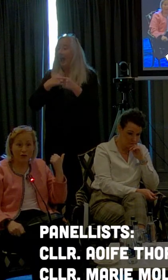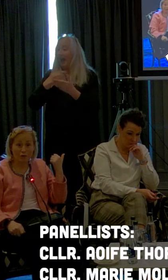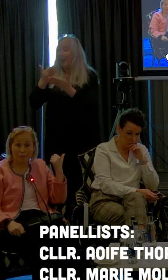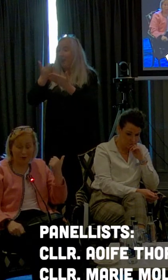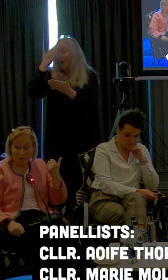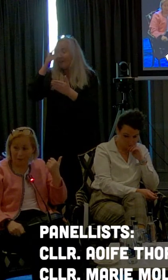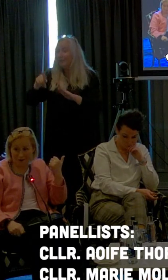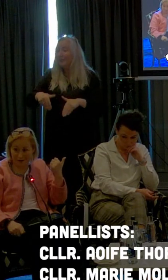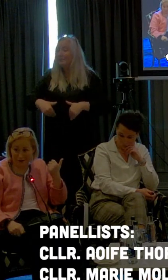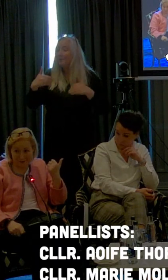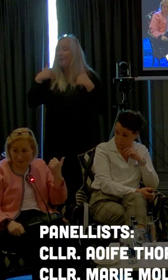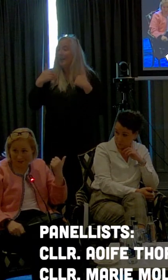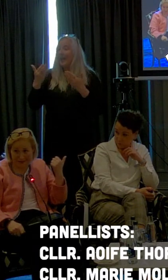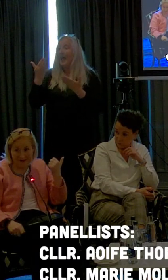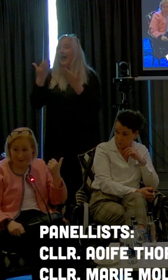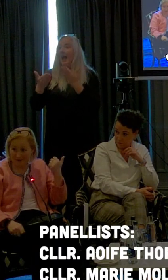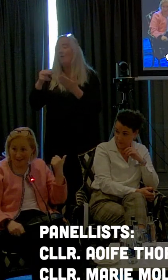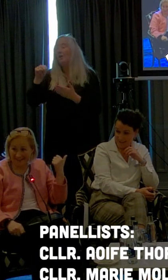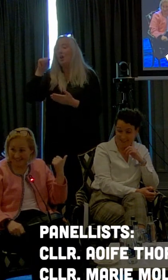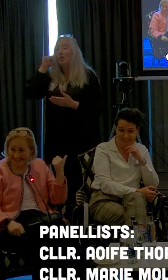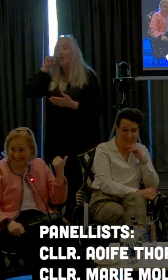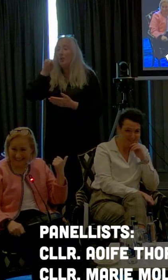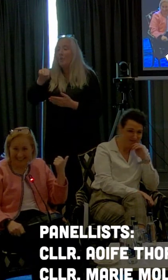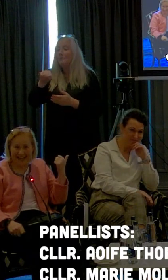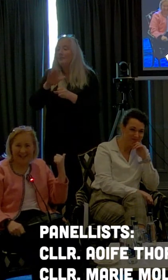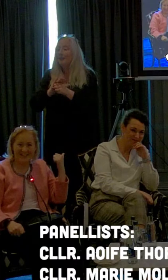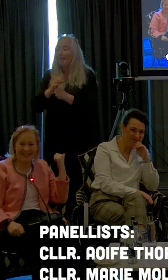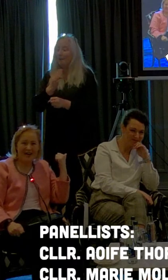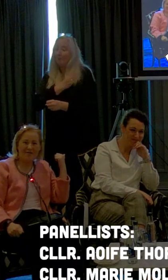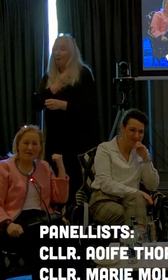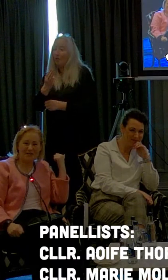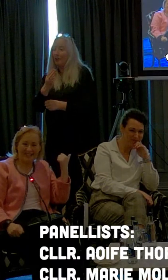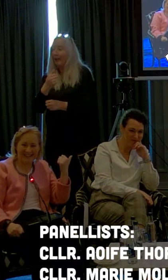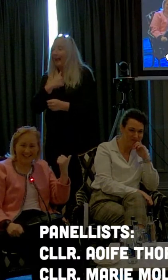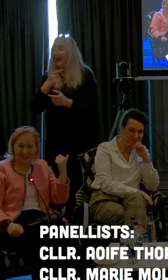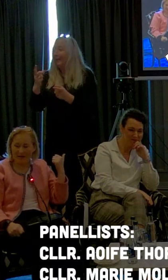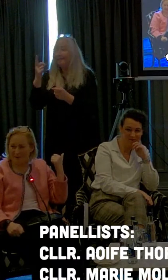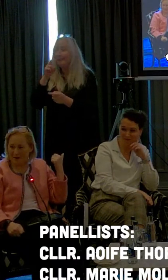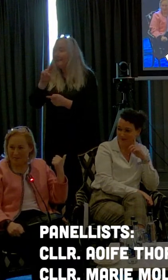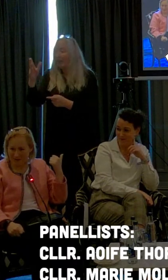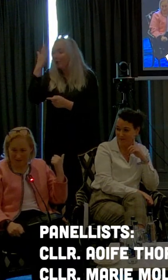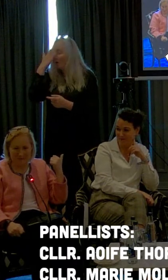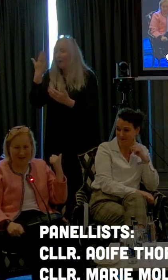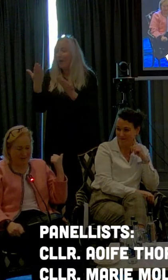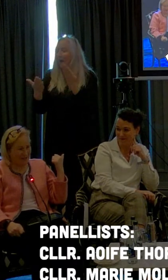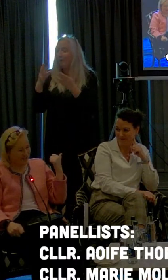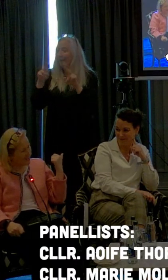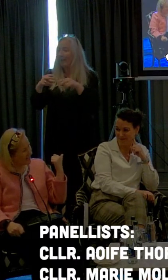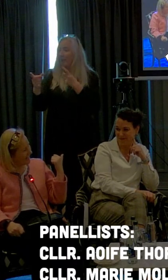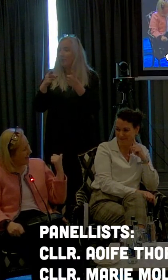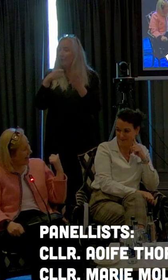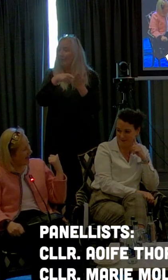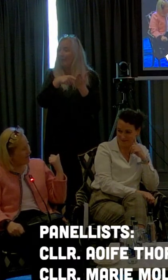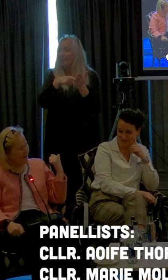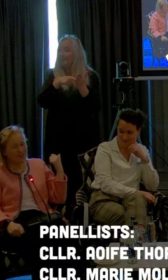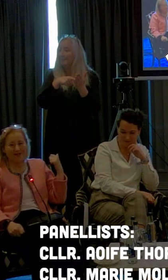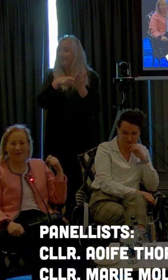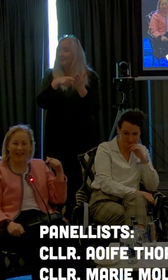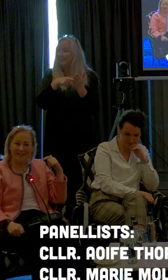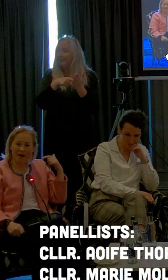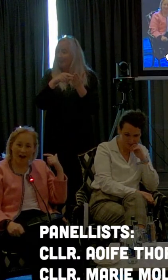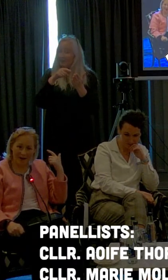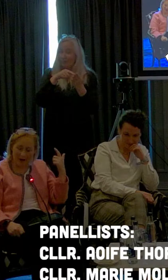And your, by the way, your party colleagues won't tell you anything about that, because once you get elected, they become one of your main competitors.